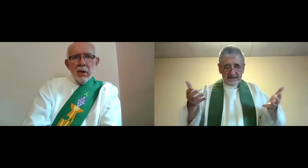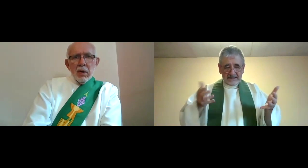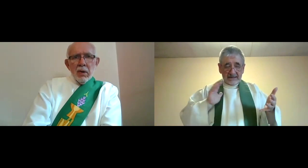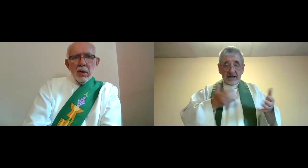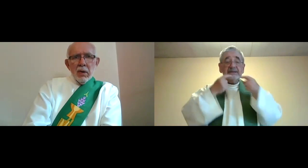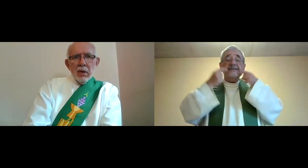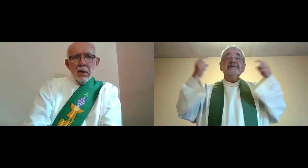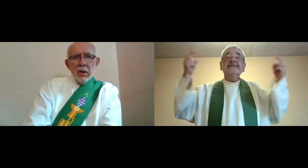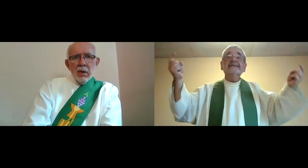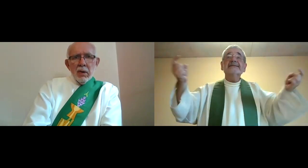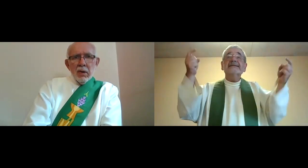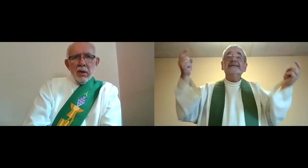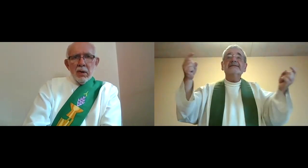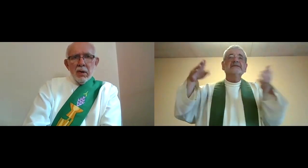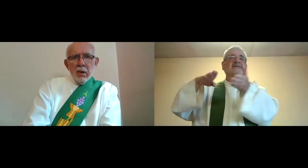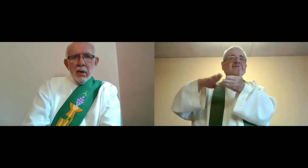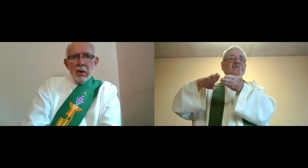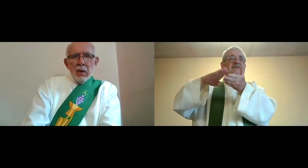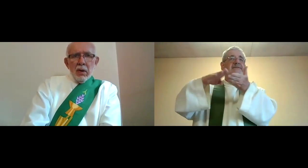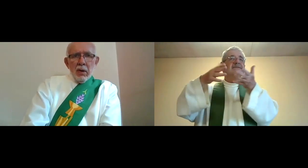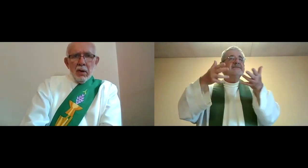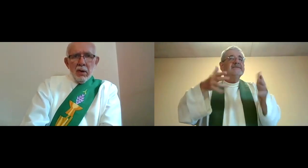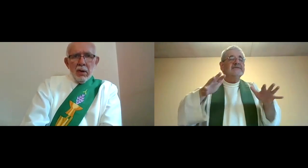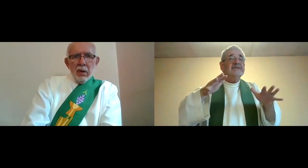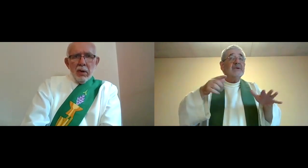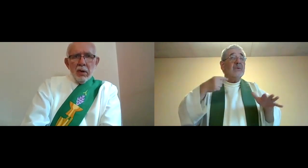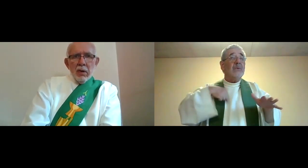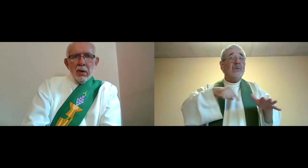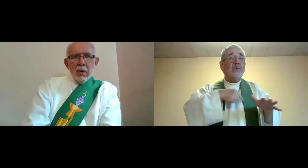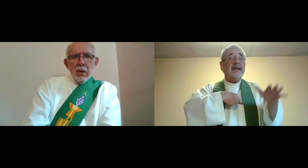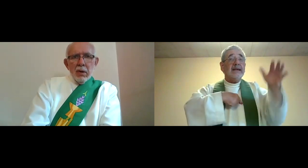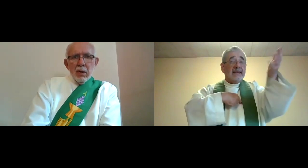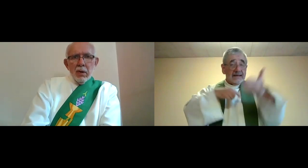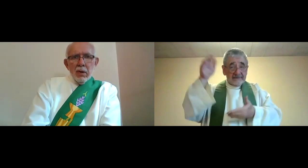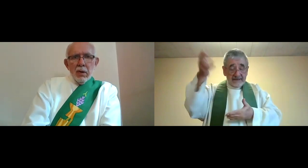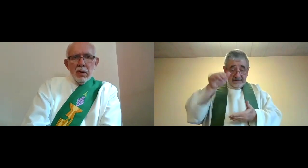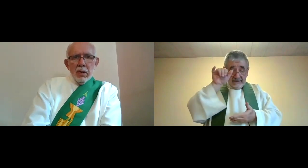Behold him who takes away the sins of the world.